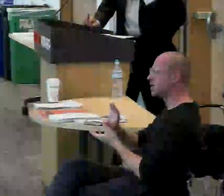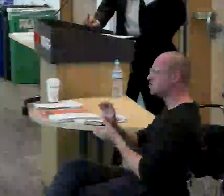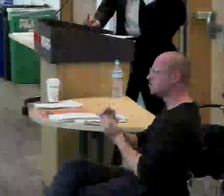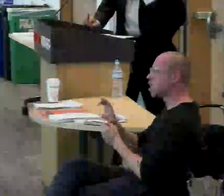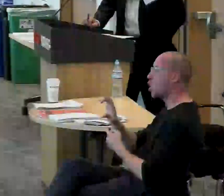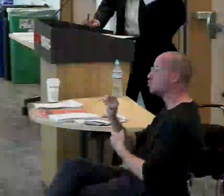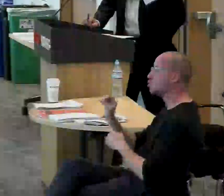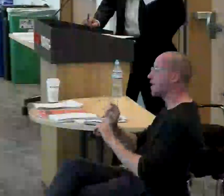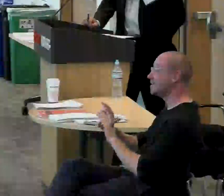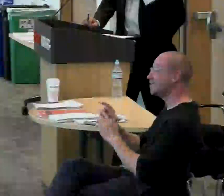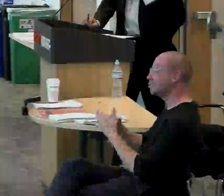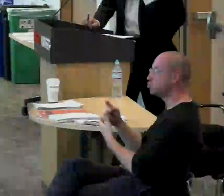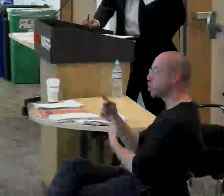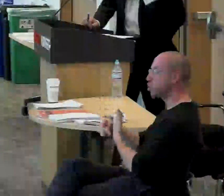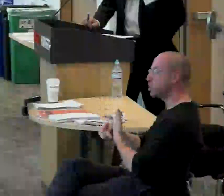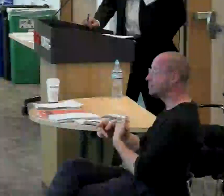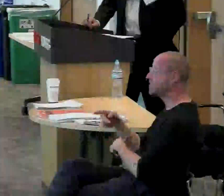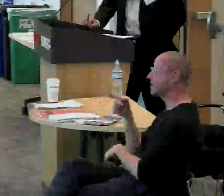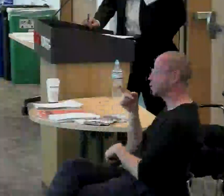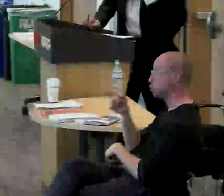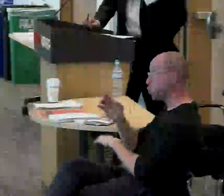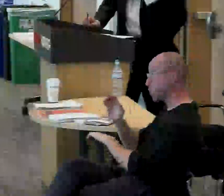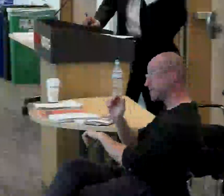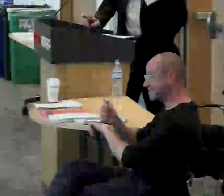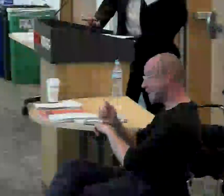those organizations to set it up.